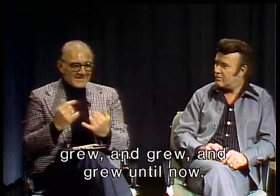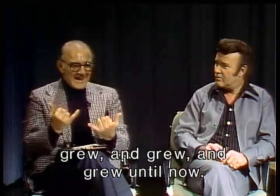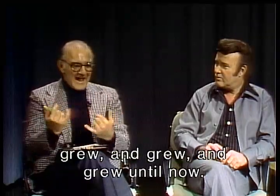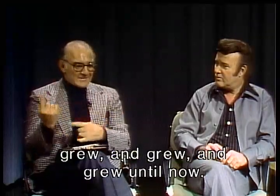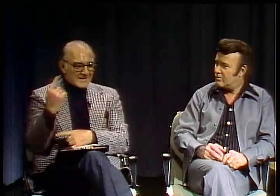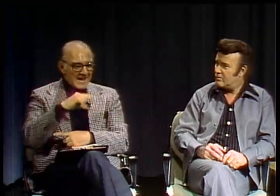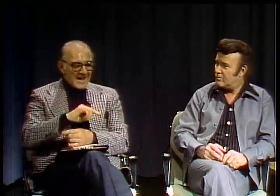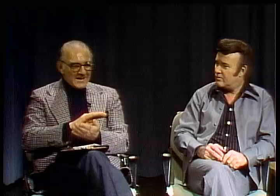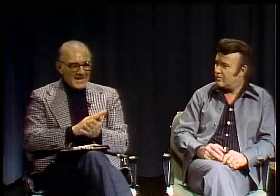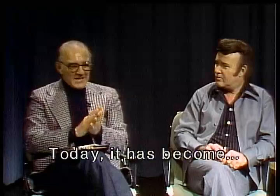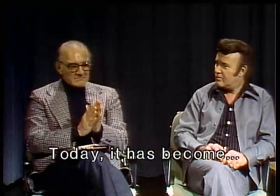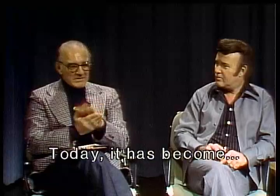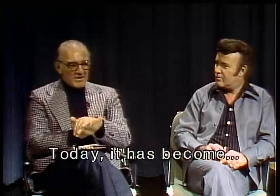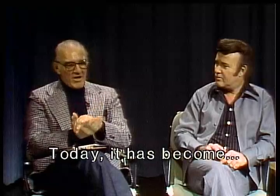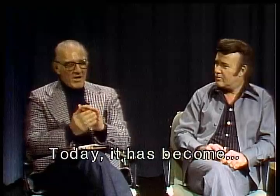now, today, it has become